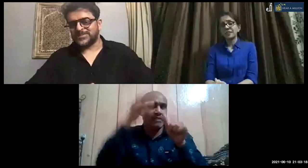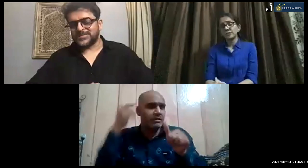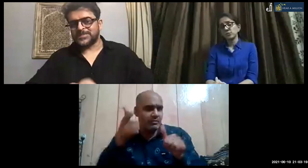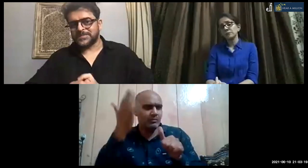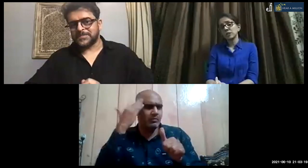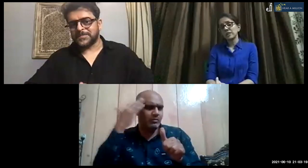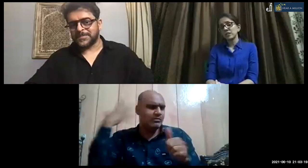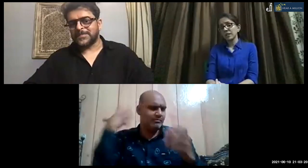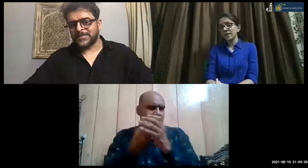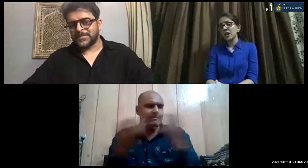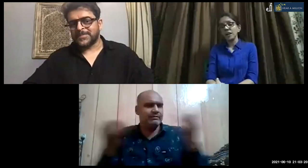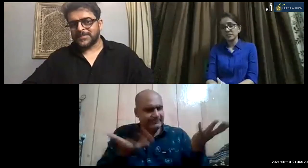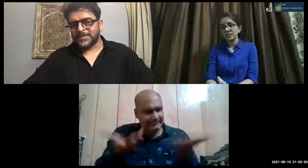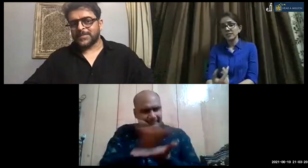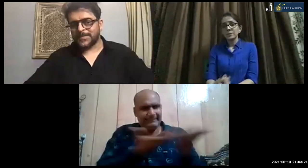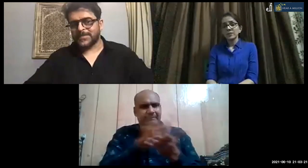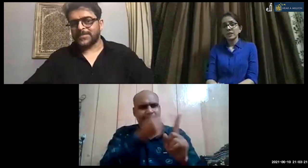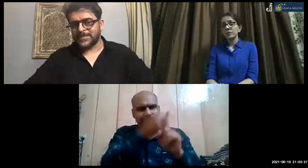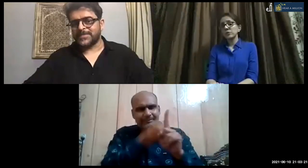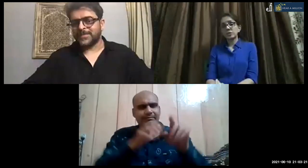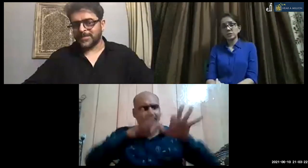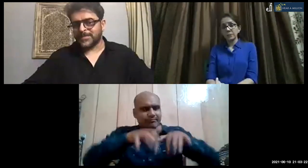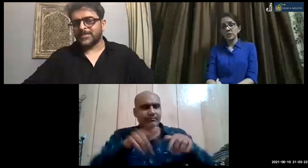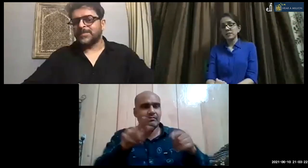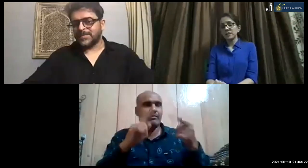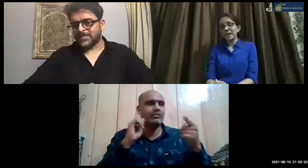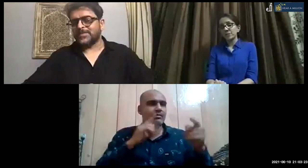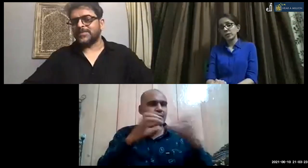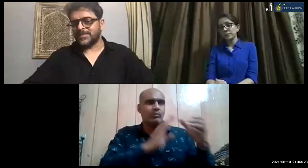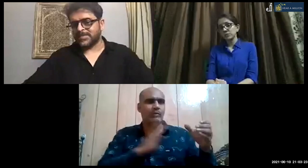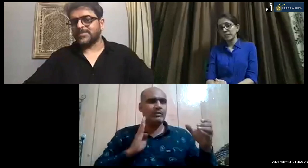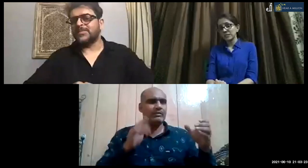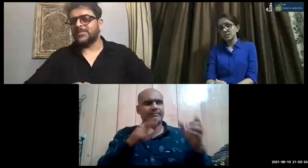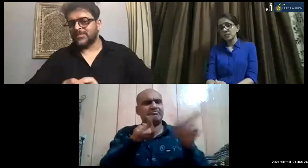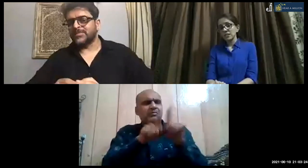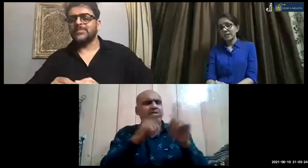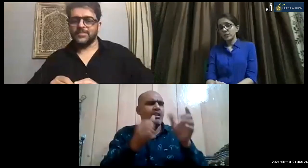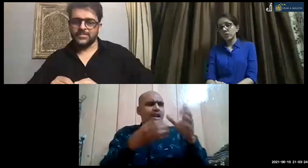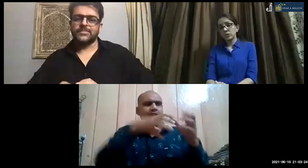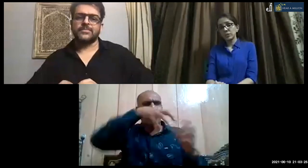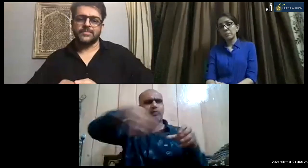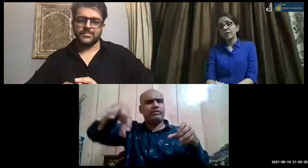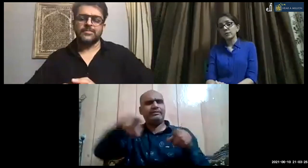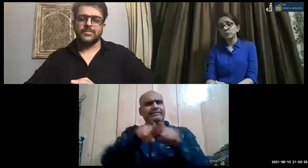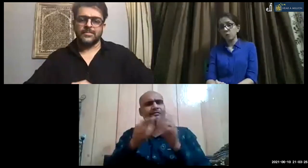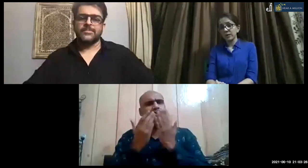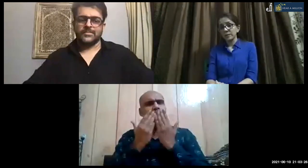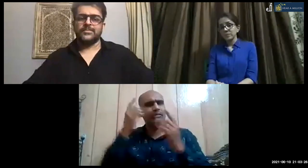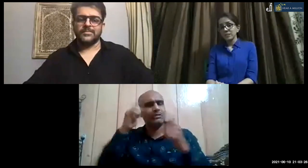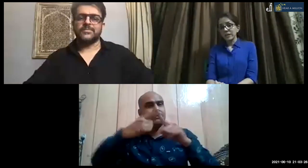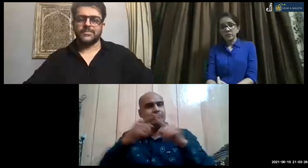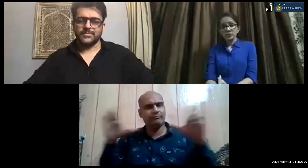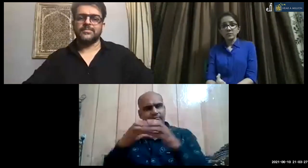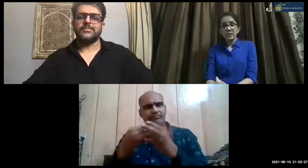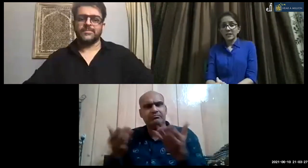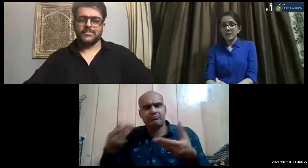everyone, we have to come together, Haryana, Aarti, everyone, we could come together and advocate for the rights. And we could be a part of the board,